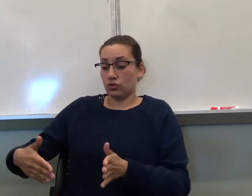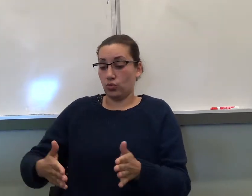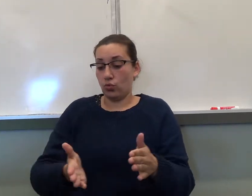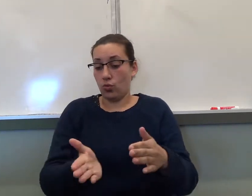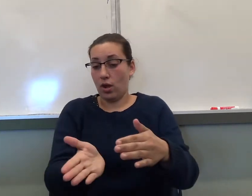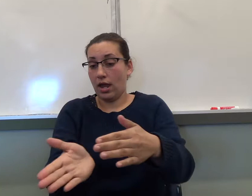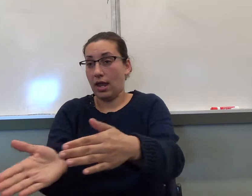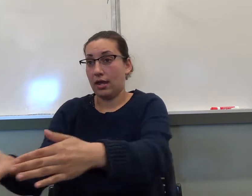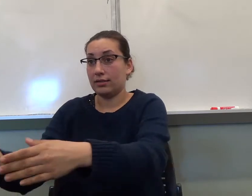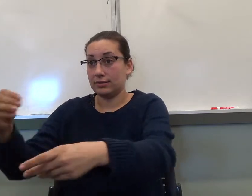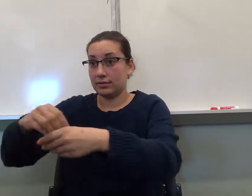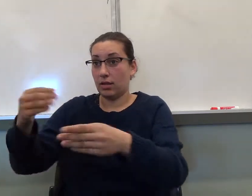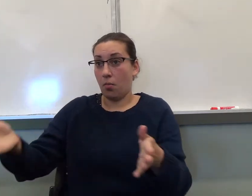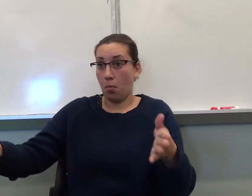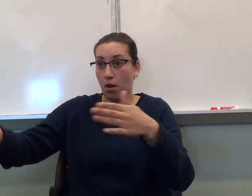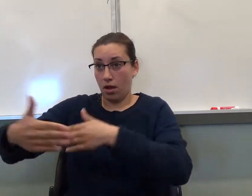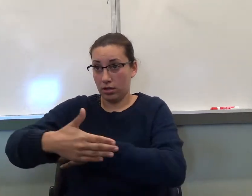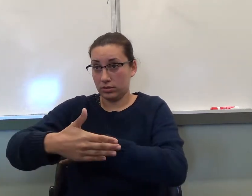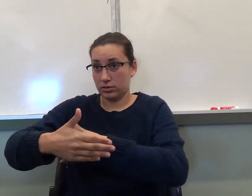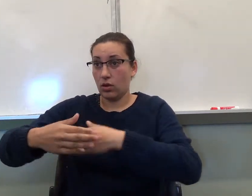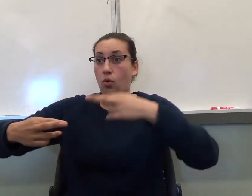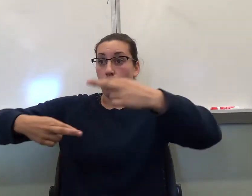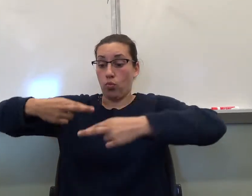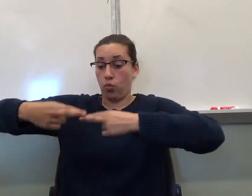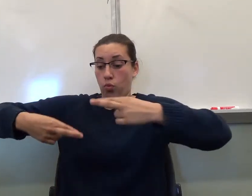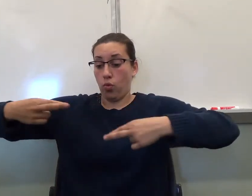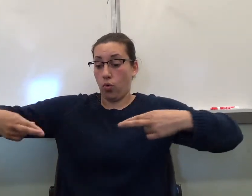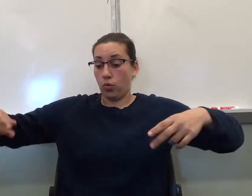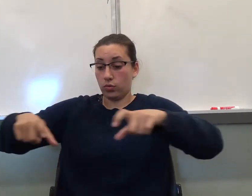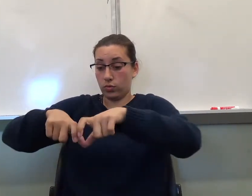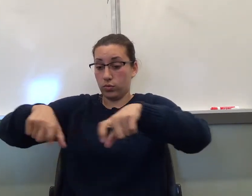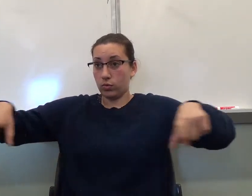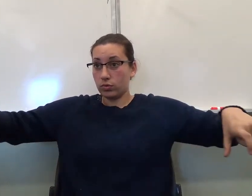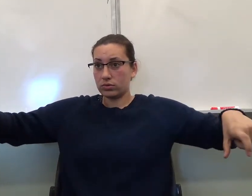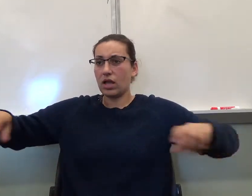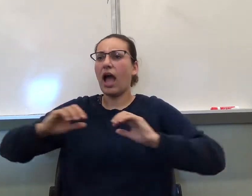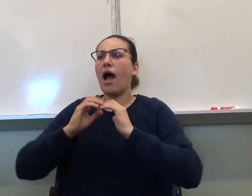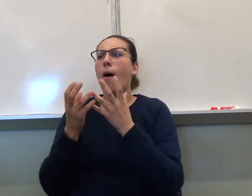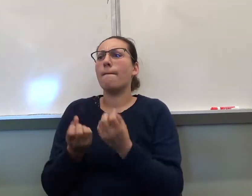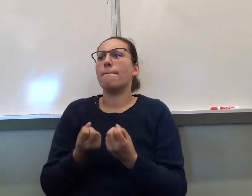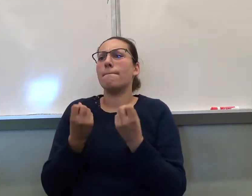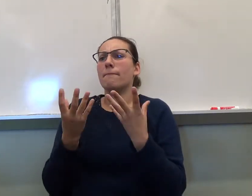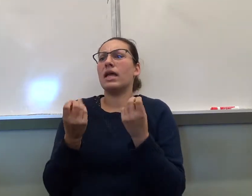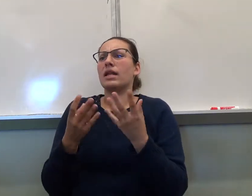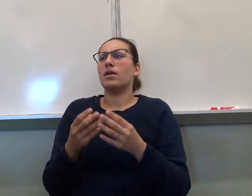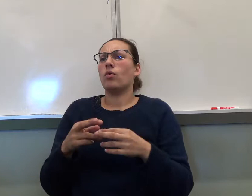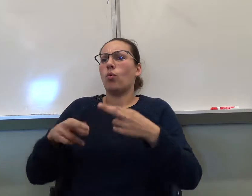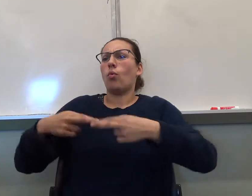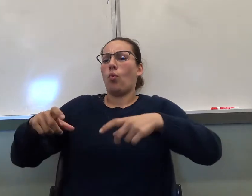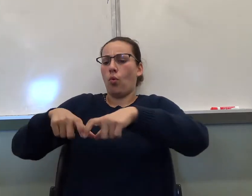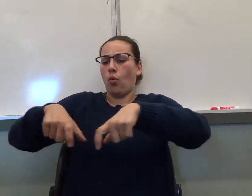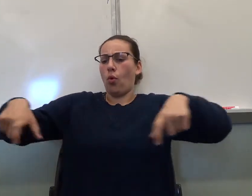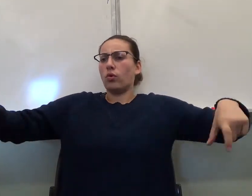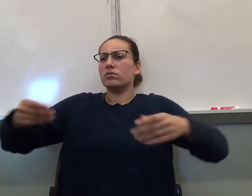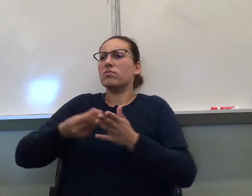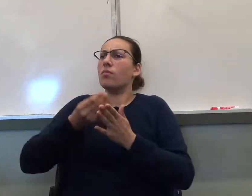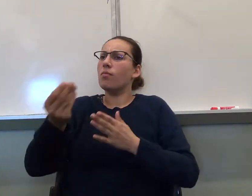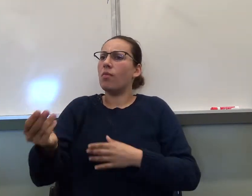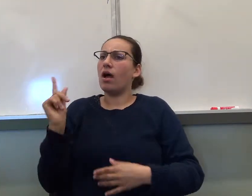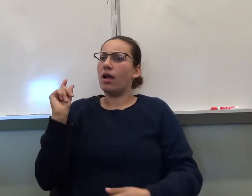in 5-yard rolls, how many rolls should she buy? Okay, so what we've got here, just to put the sketch up here